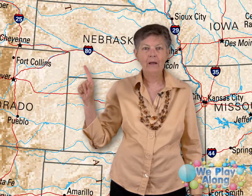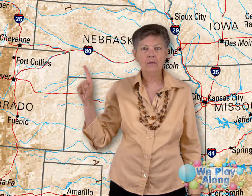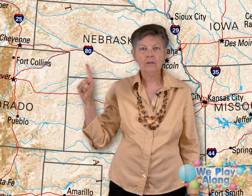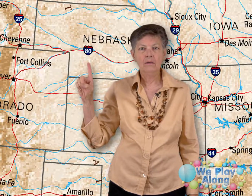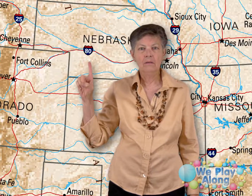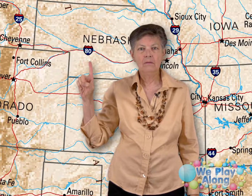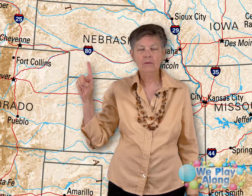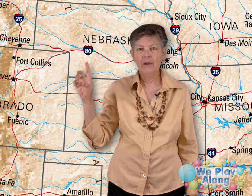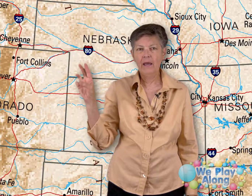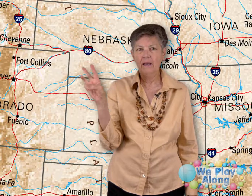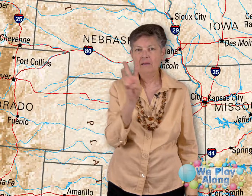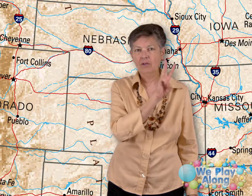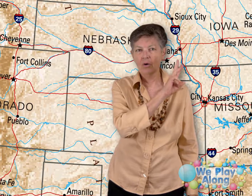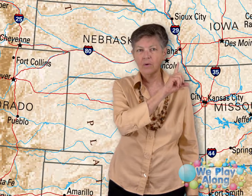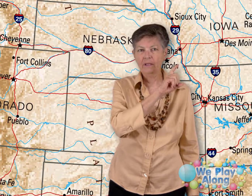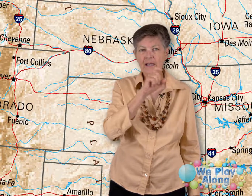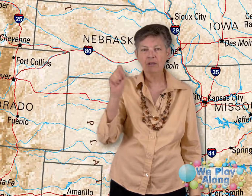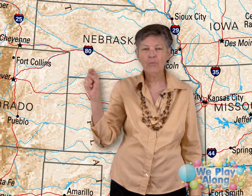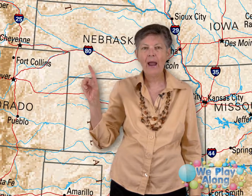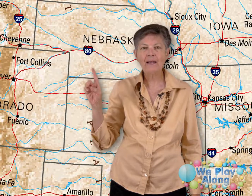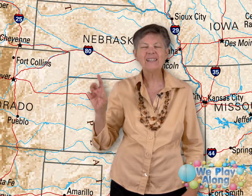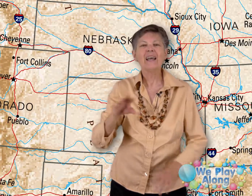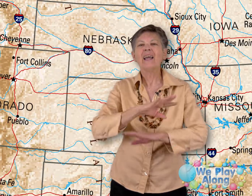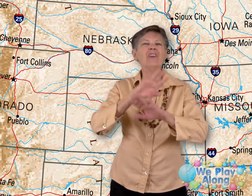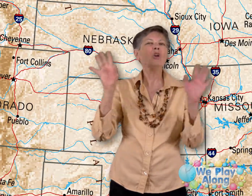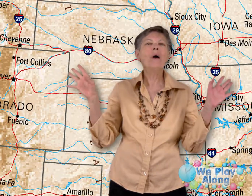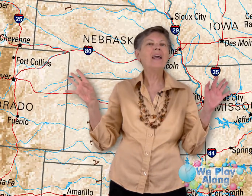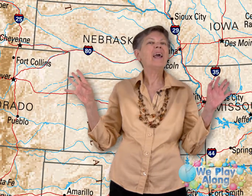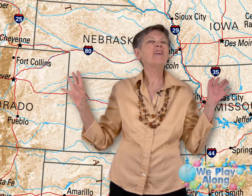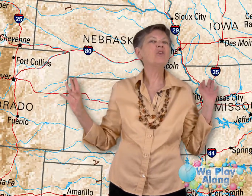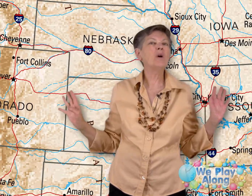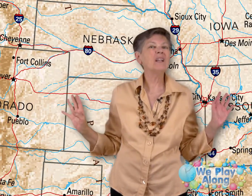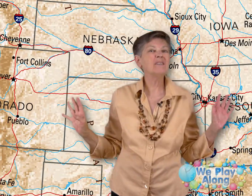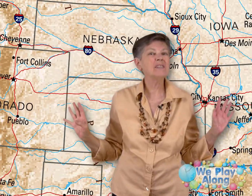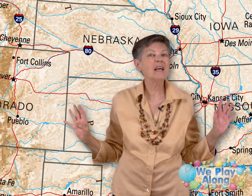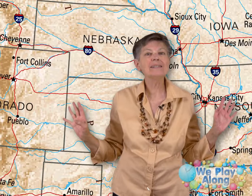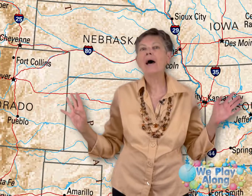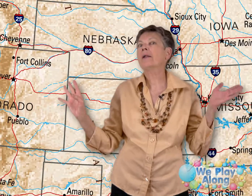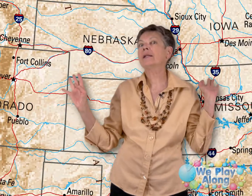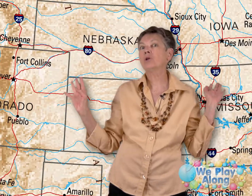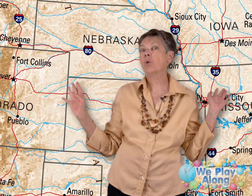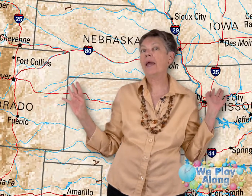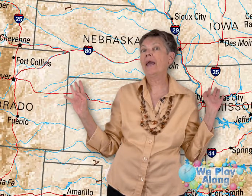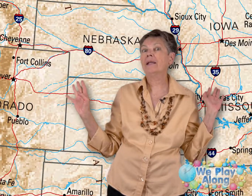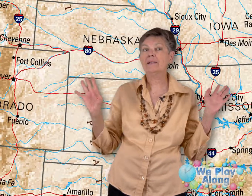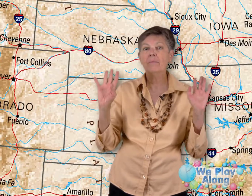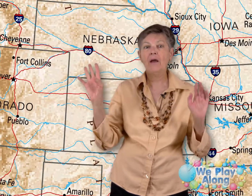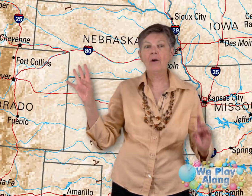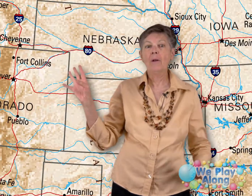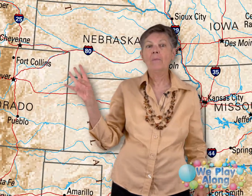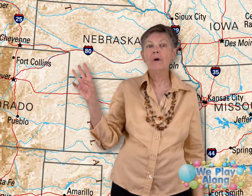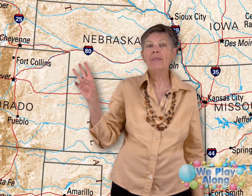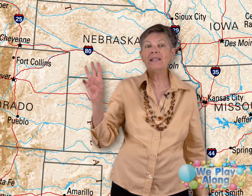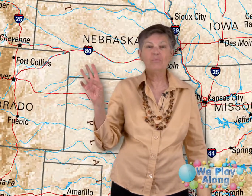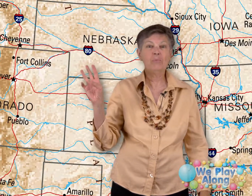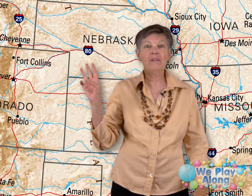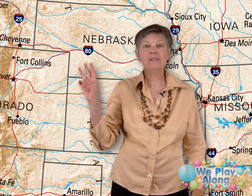Wild. Okay, so it takes some practice. And you know what? And if you want to leave signs out, it's okay. It doesn't matter. But that would be the sign